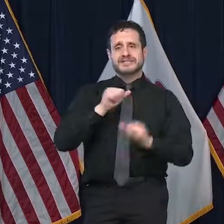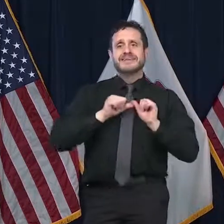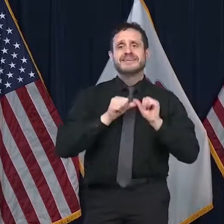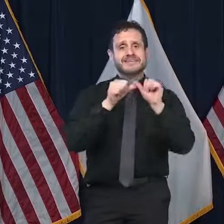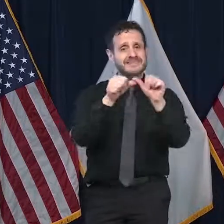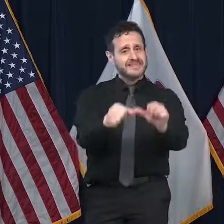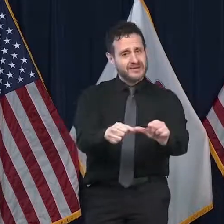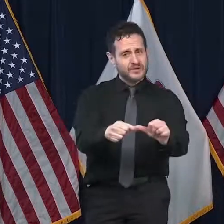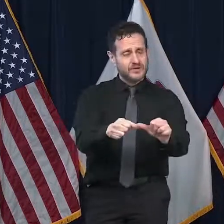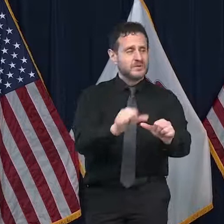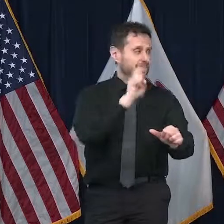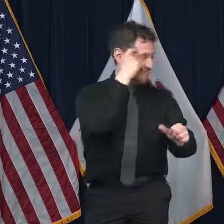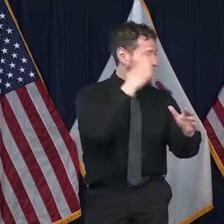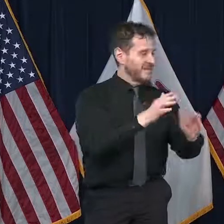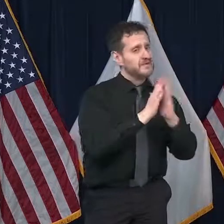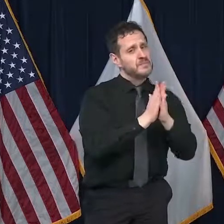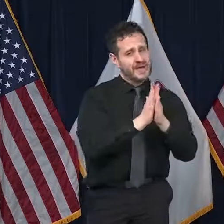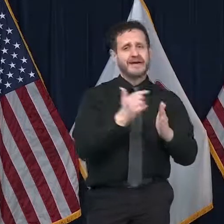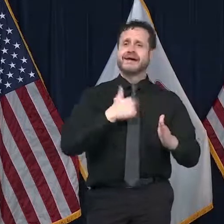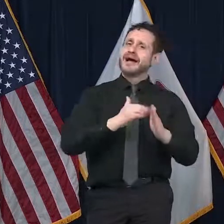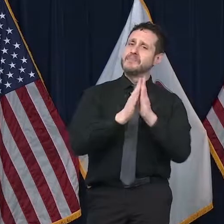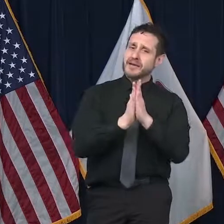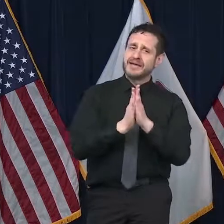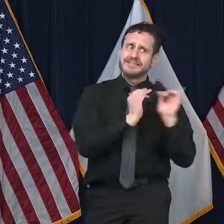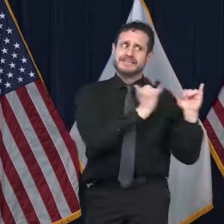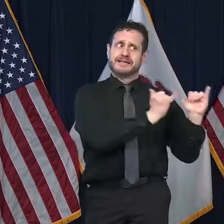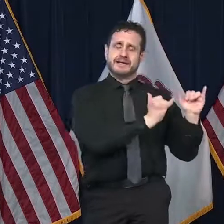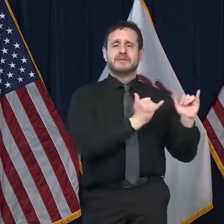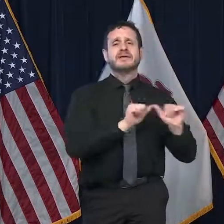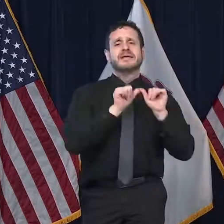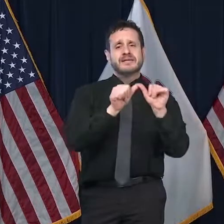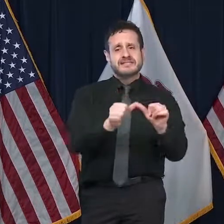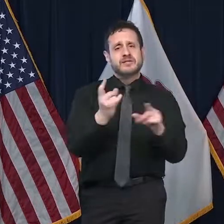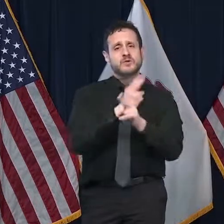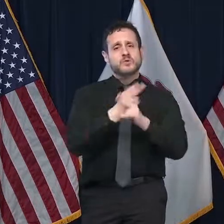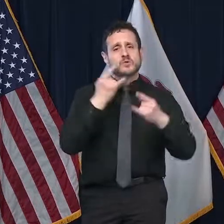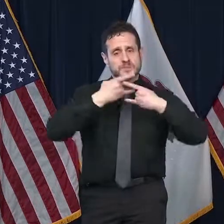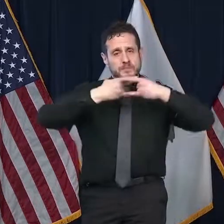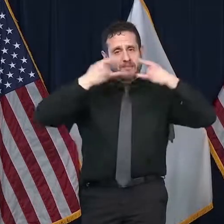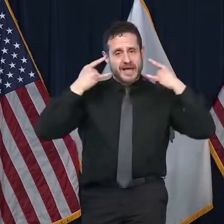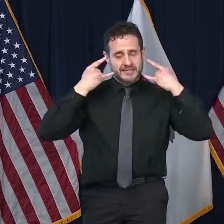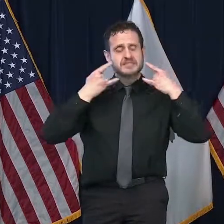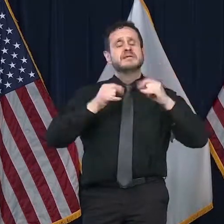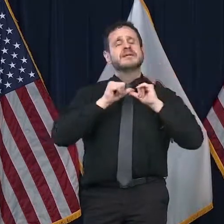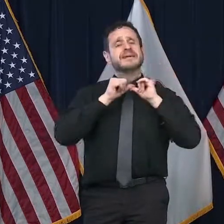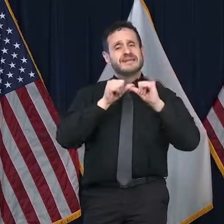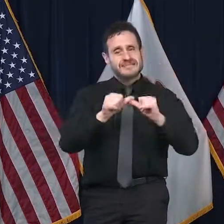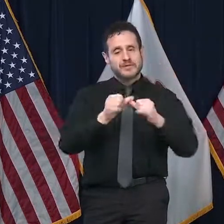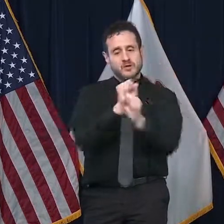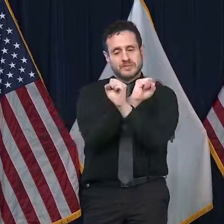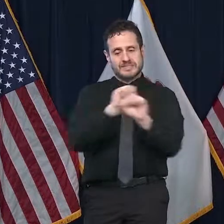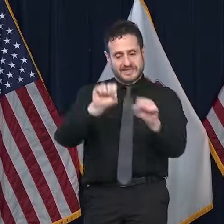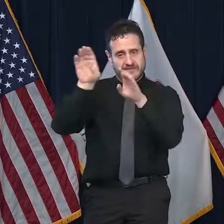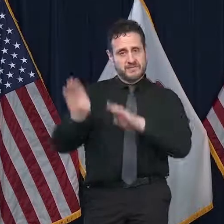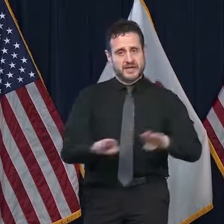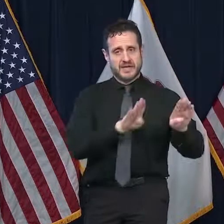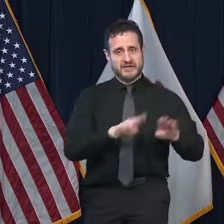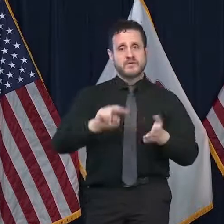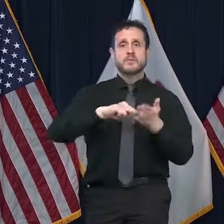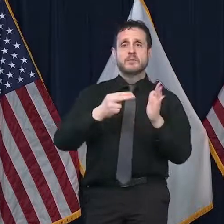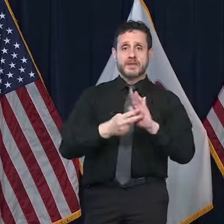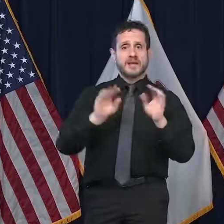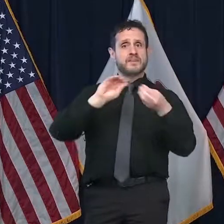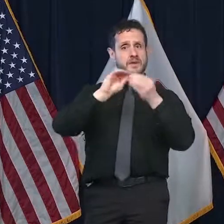has implored, continue with the masking and the safe choices that will allow these numbers to continue in